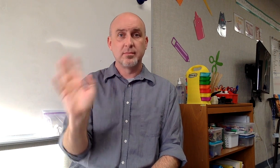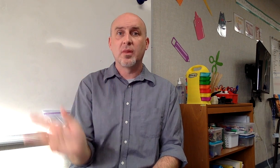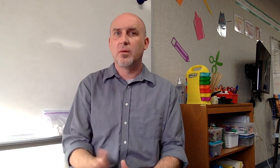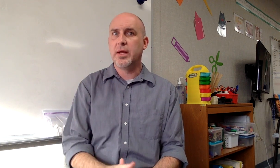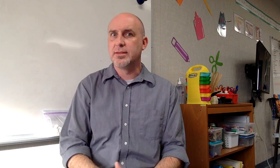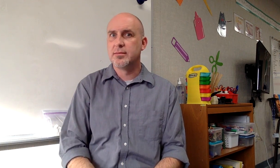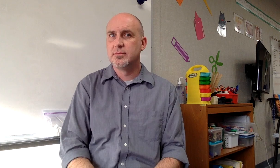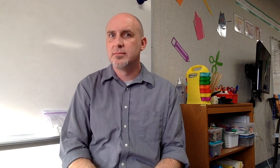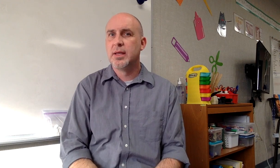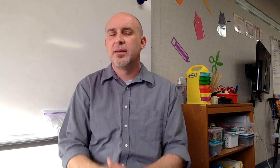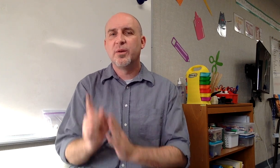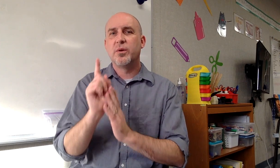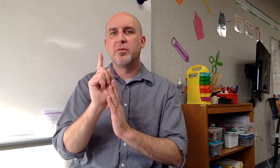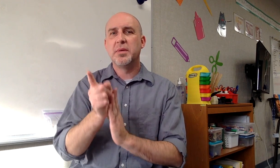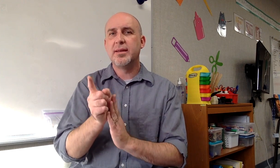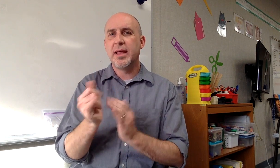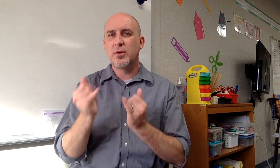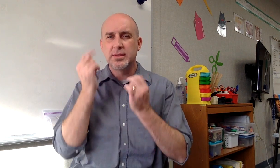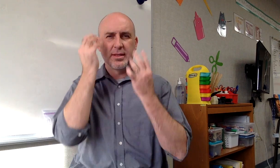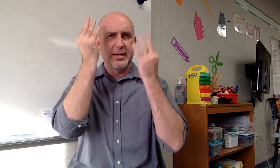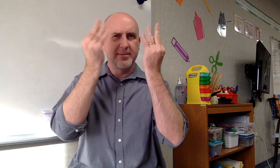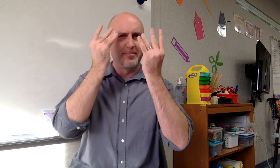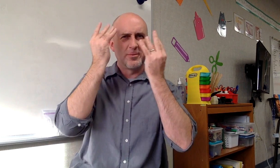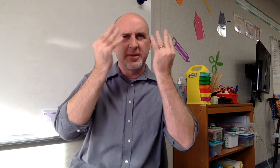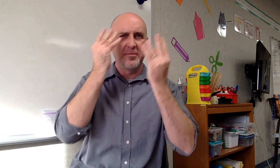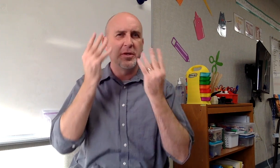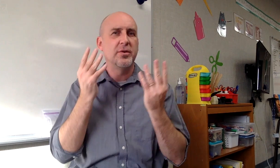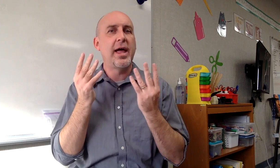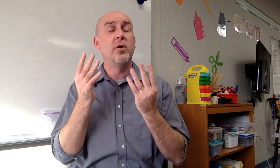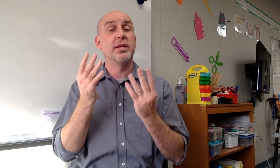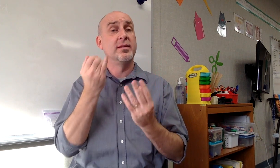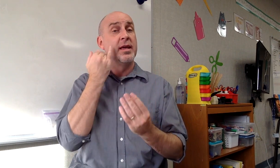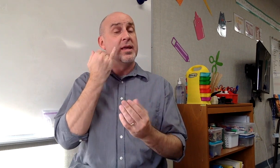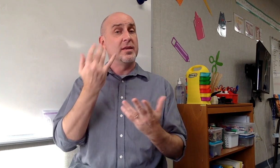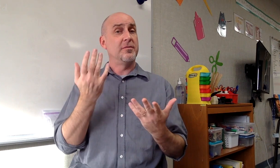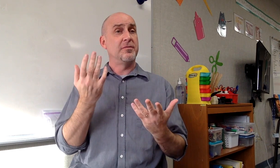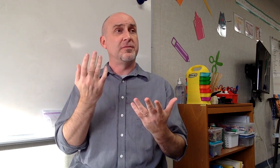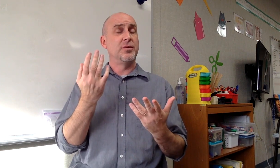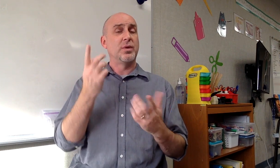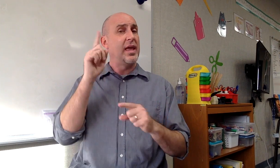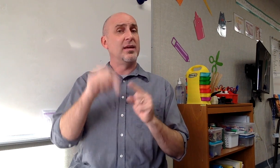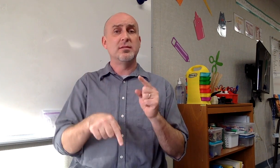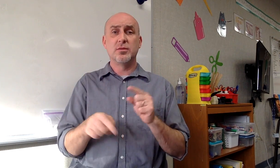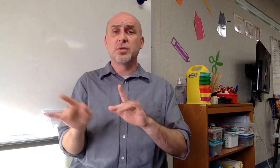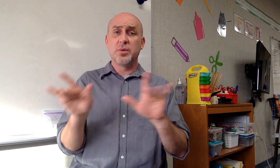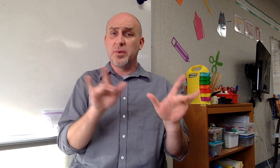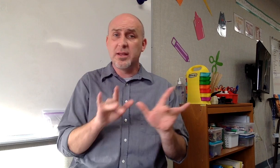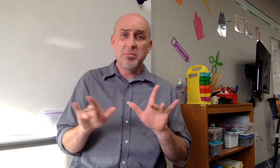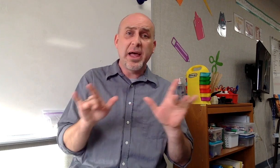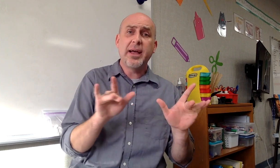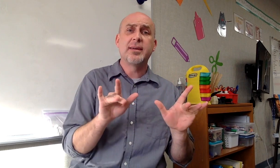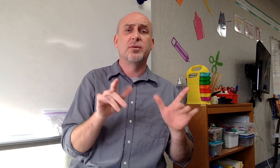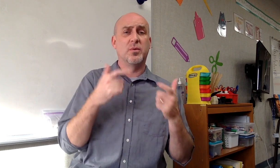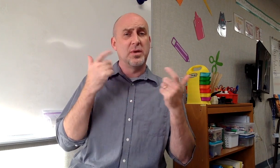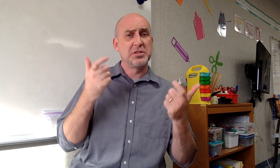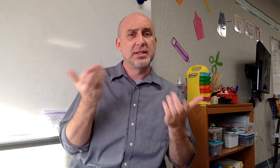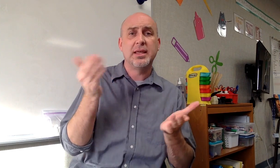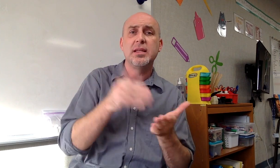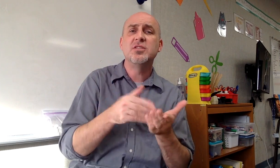All right. You have a minute now to kind of try to figure it out, and if you can't, you can rewind back, you can watch it again,